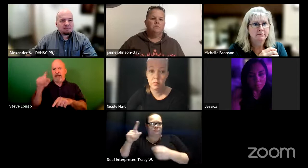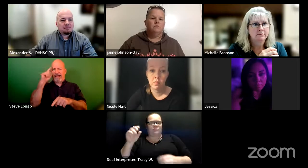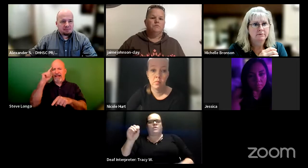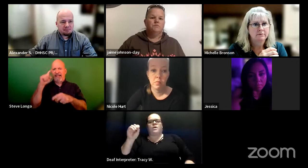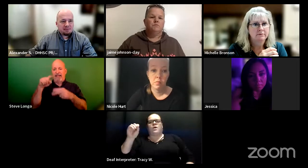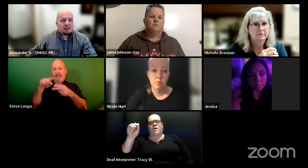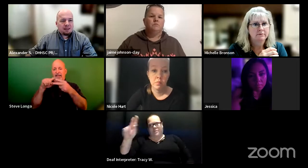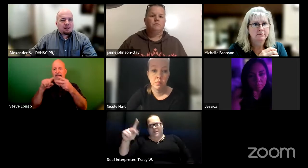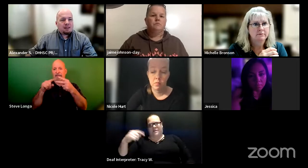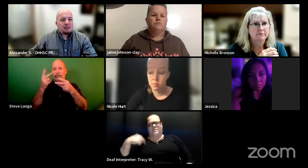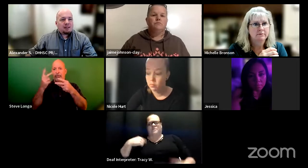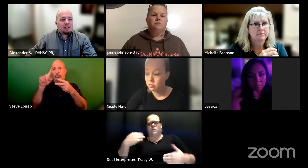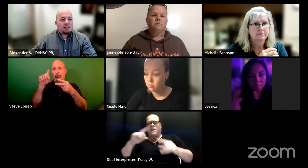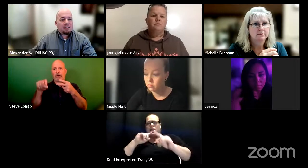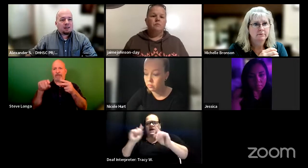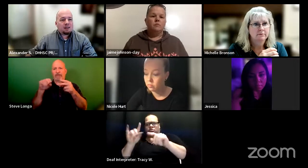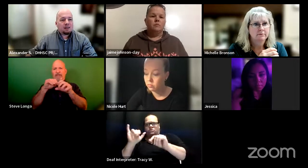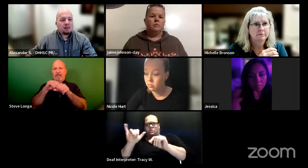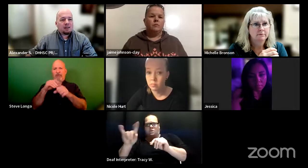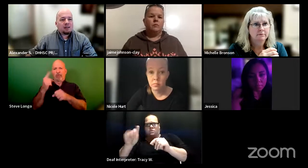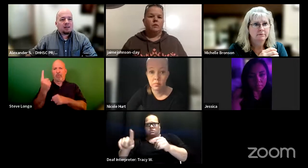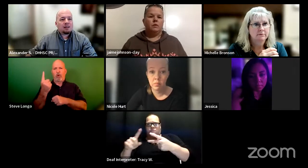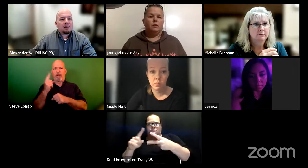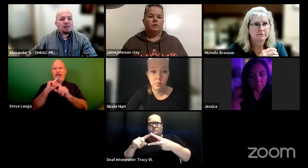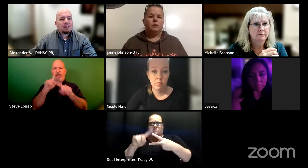And I can respond to that. This is Steve.